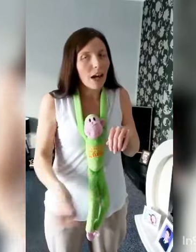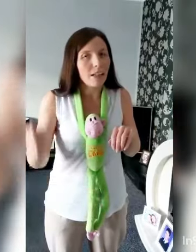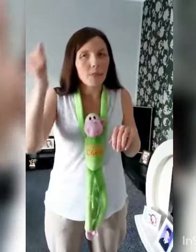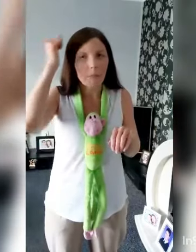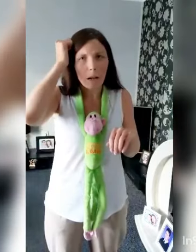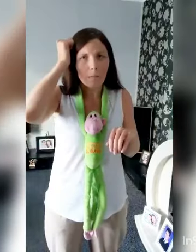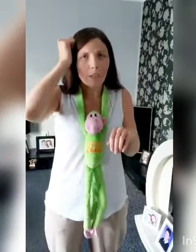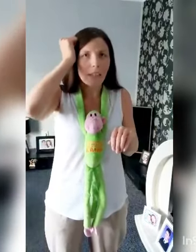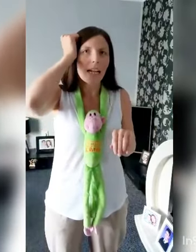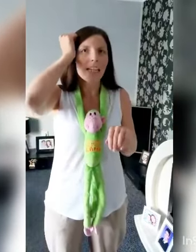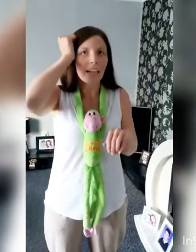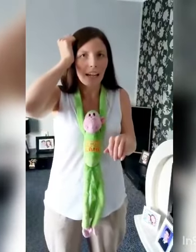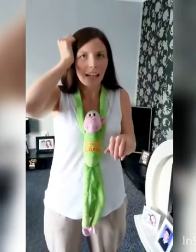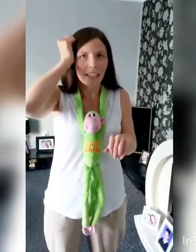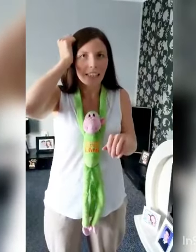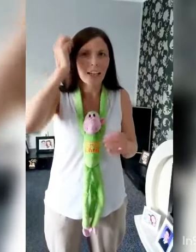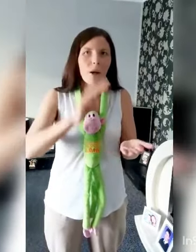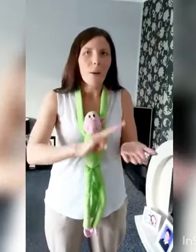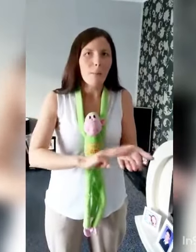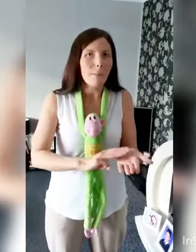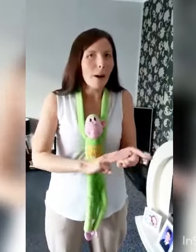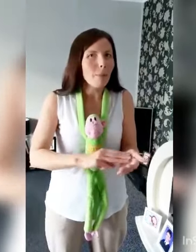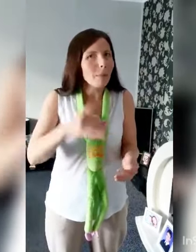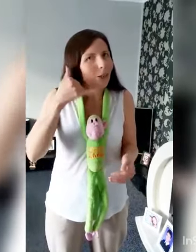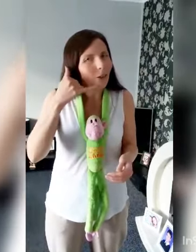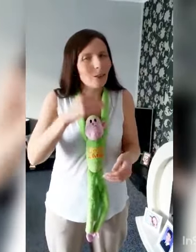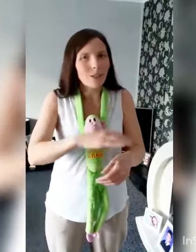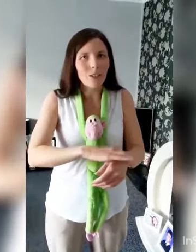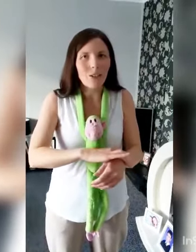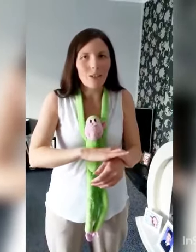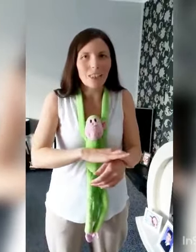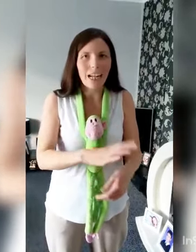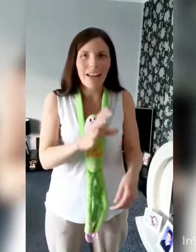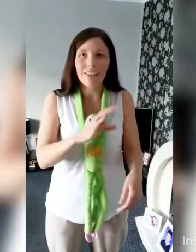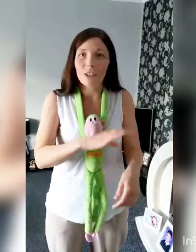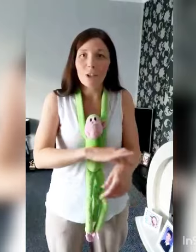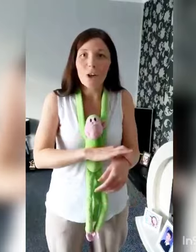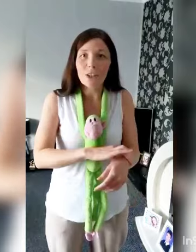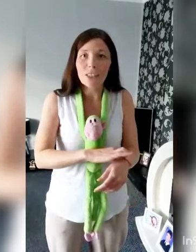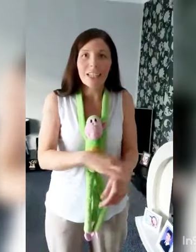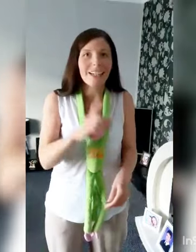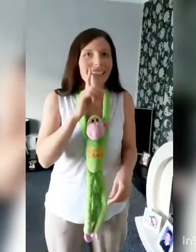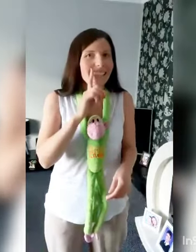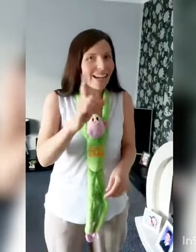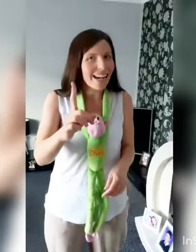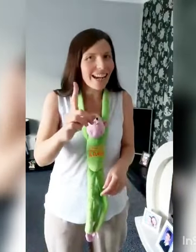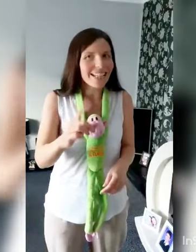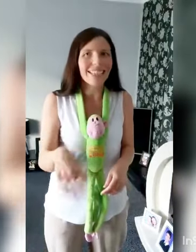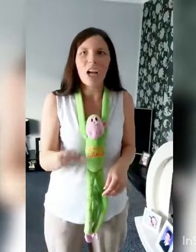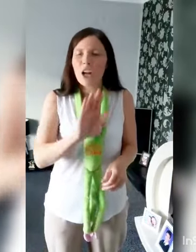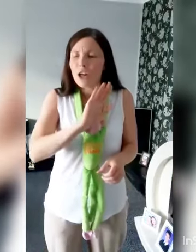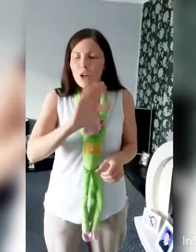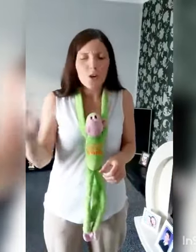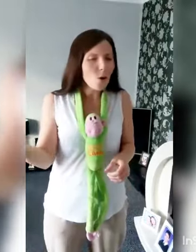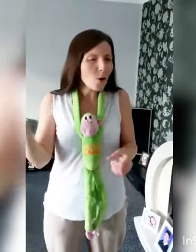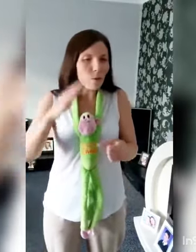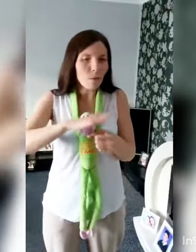and bumped his head. Mummy called the doctor and the doctor said, no